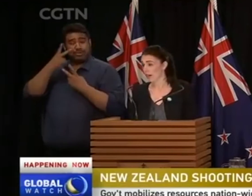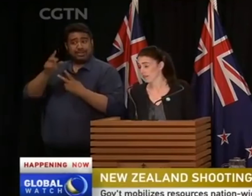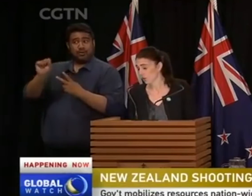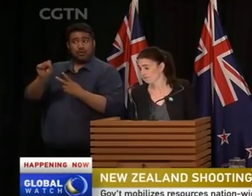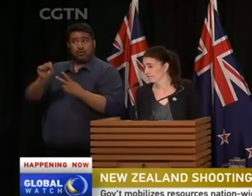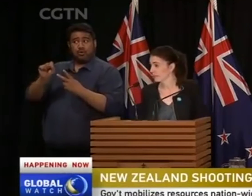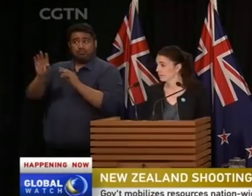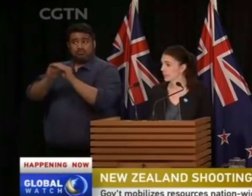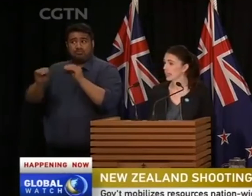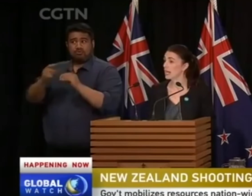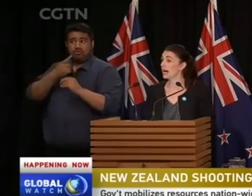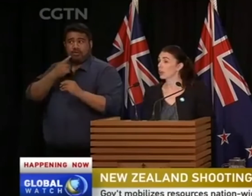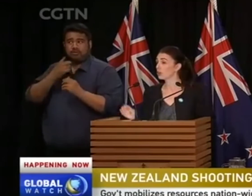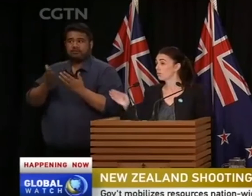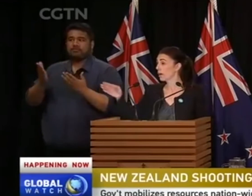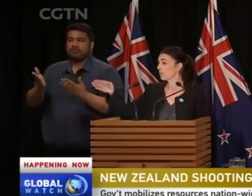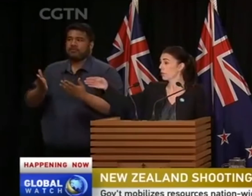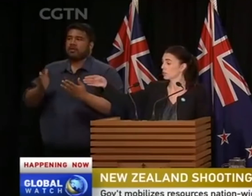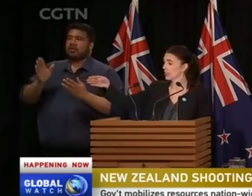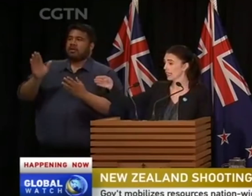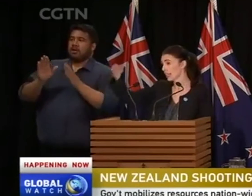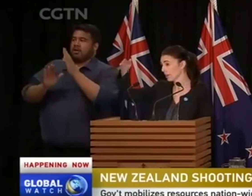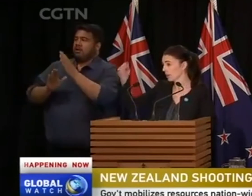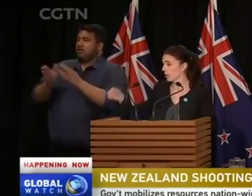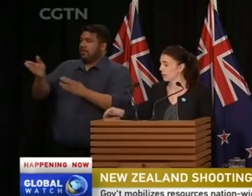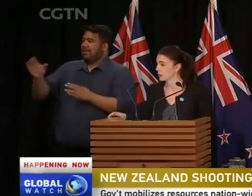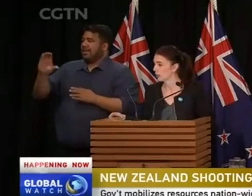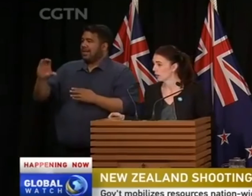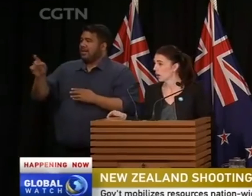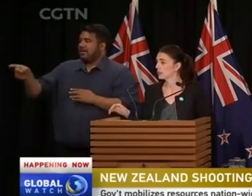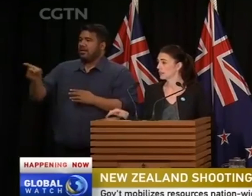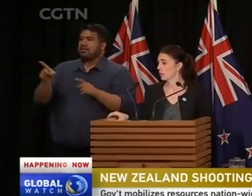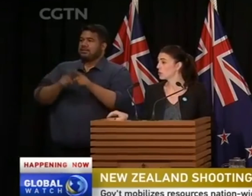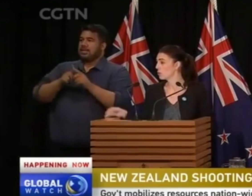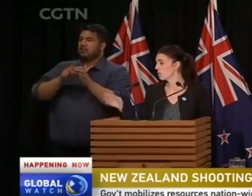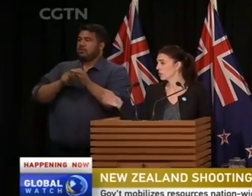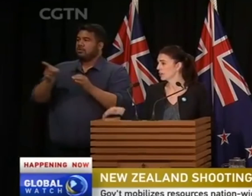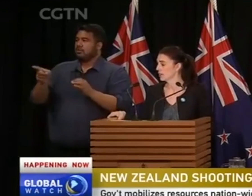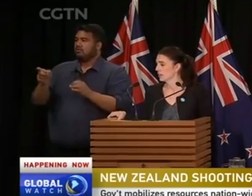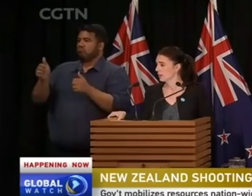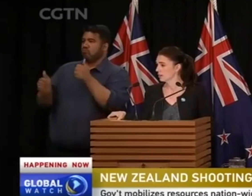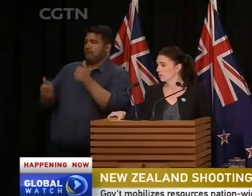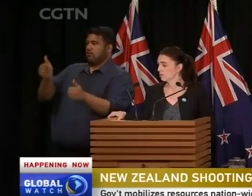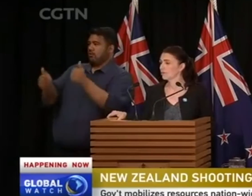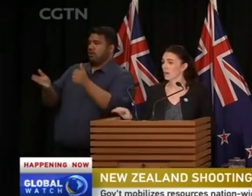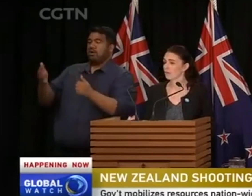for myself, I have not. The Turkish president Barry, if you don't mind, I'll just take Claire and then I'll come back to you. Oh, is it? Who would you prefer?